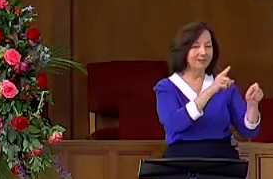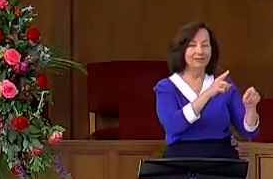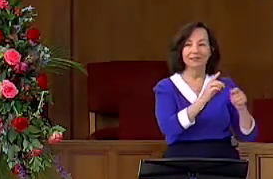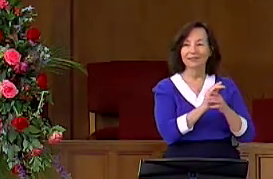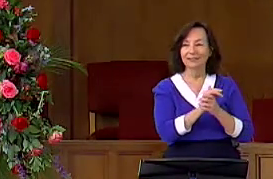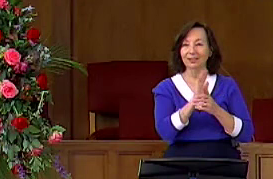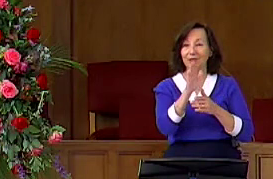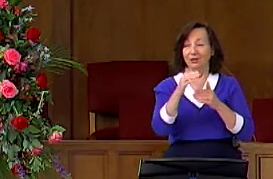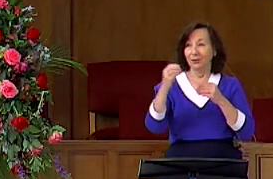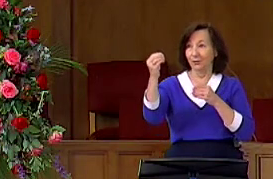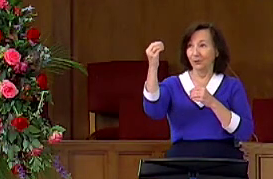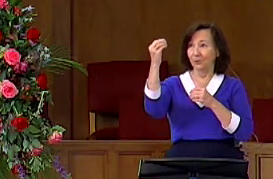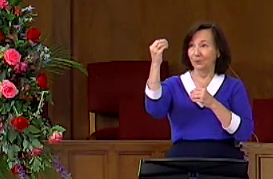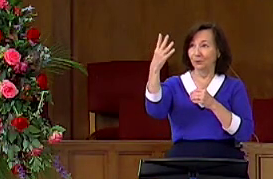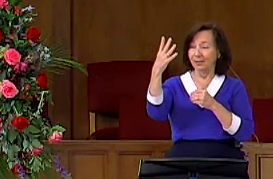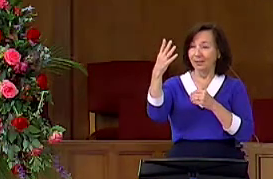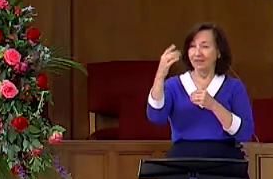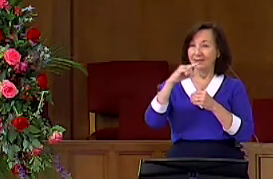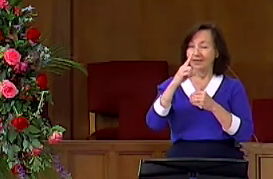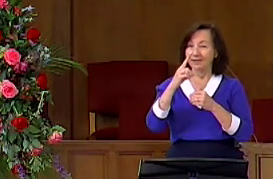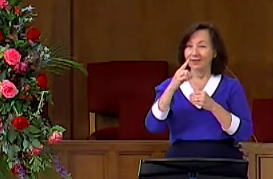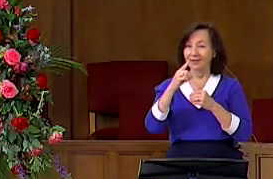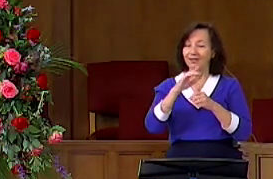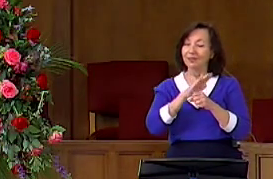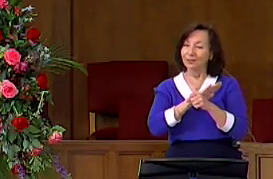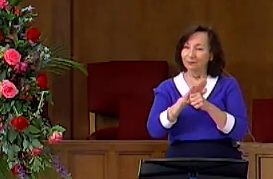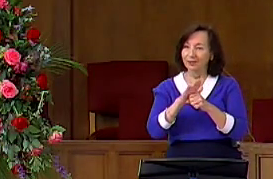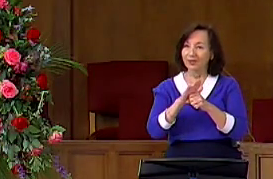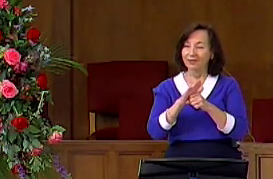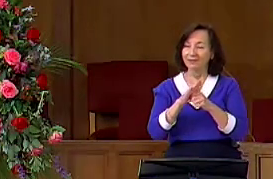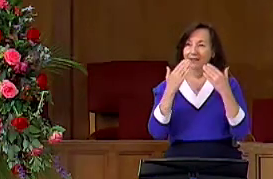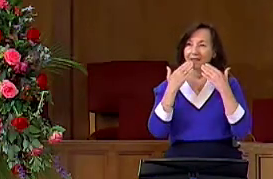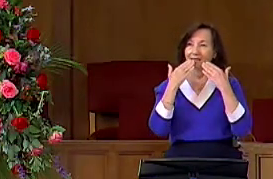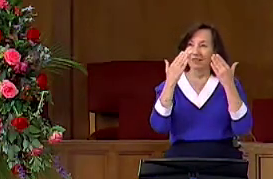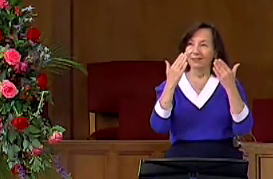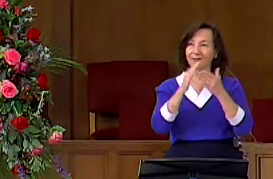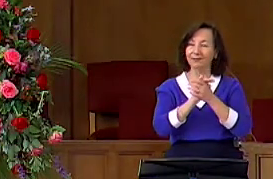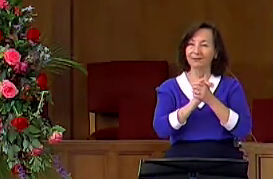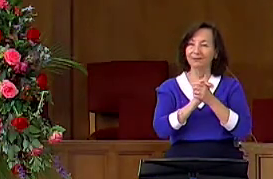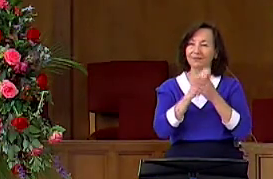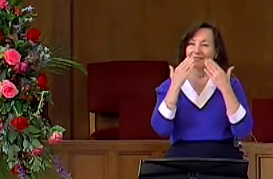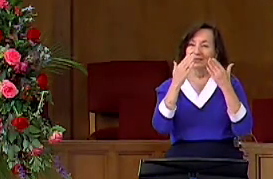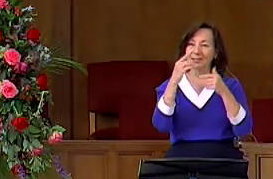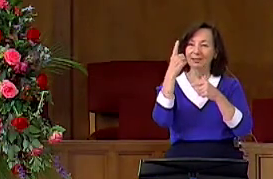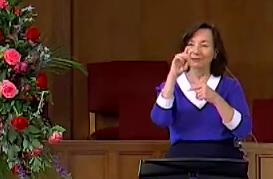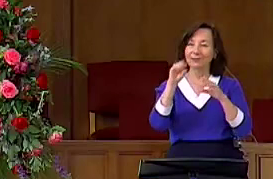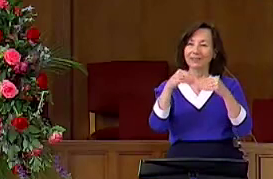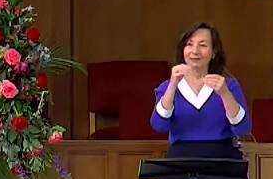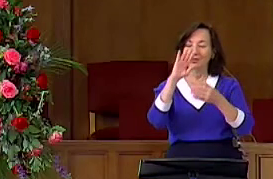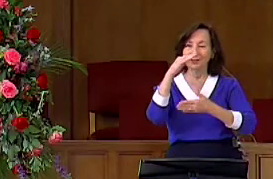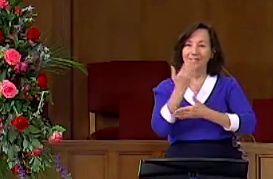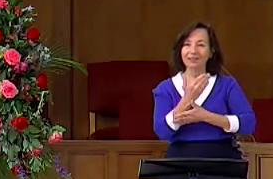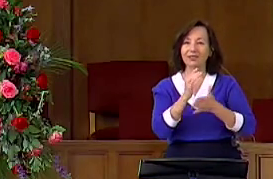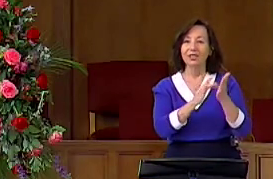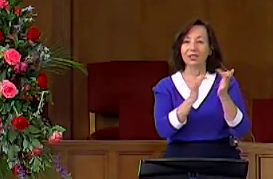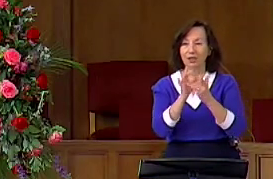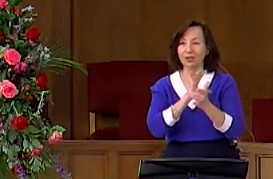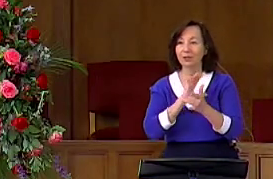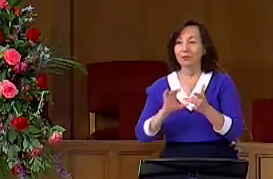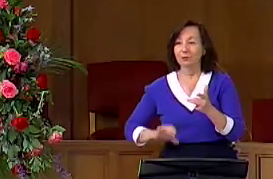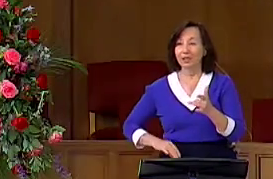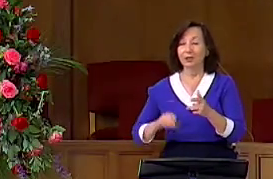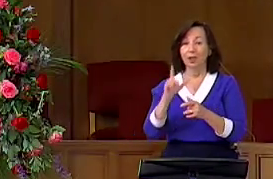Your grace is sufficient. And we thank you. Thank you for giving your son, Jesus Christ, who